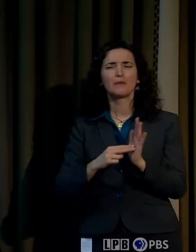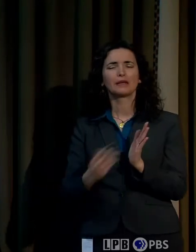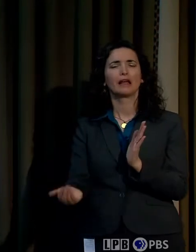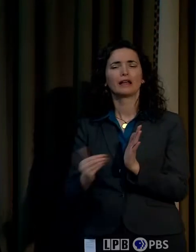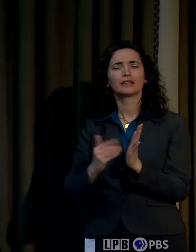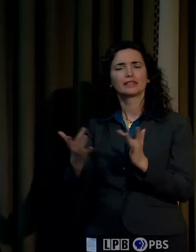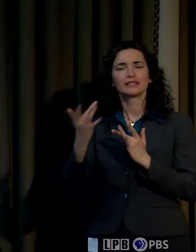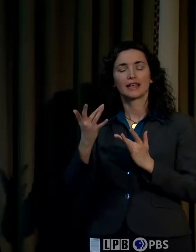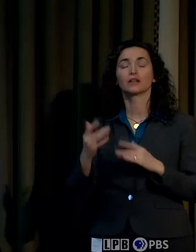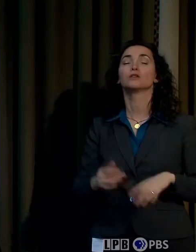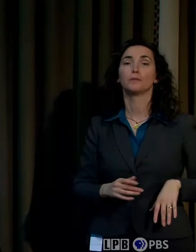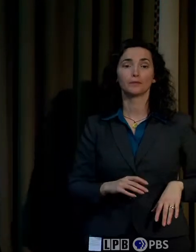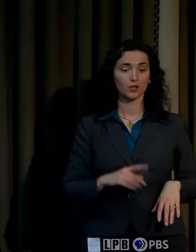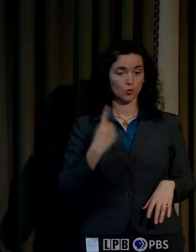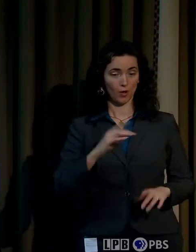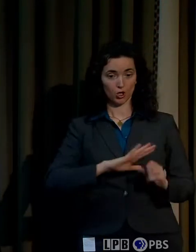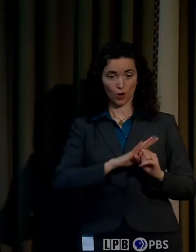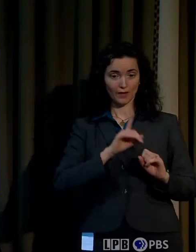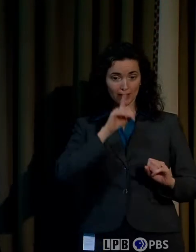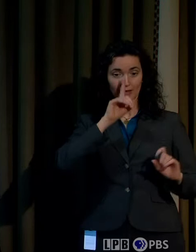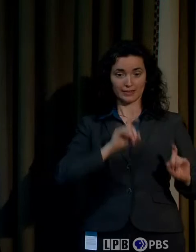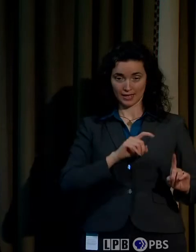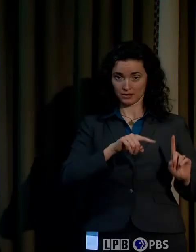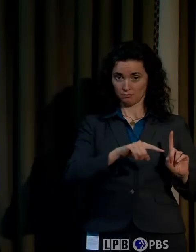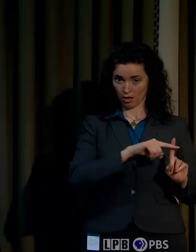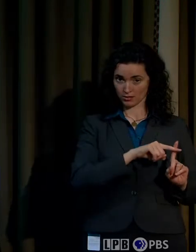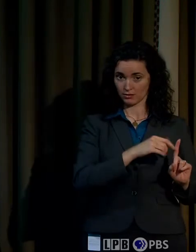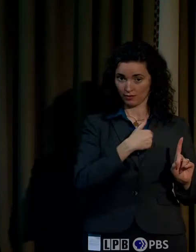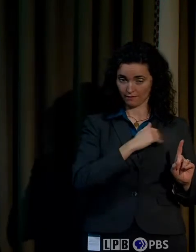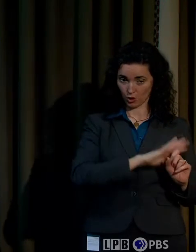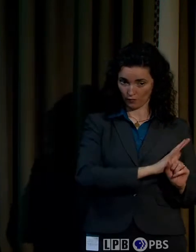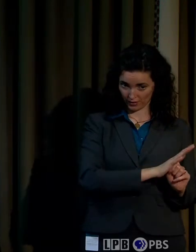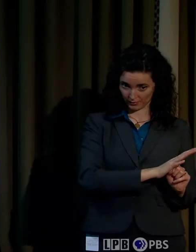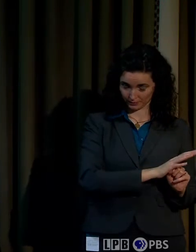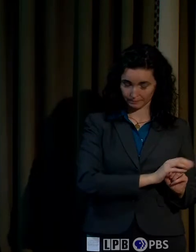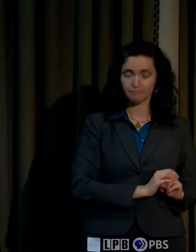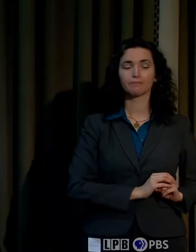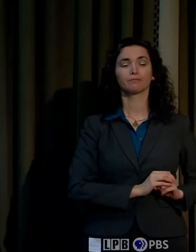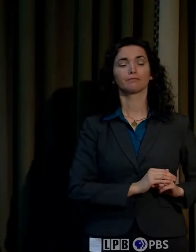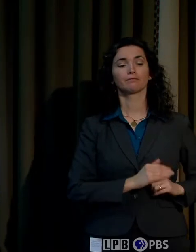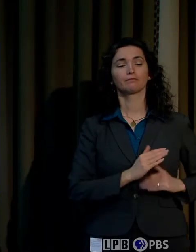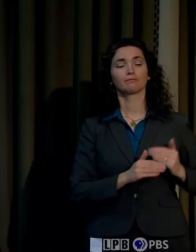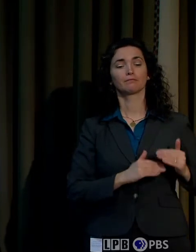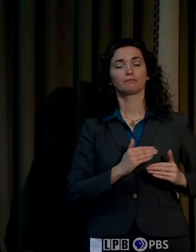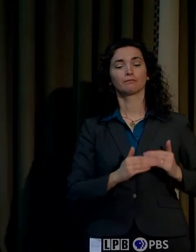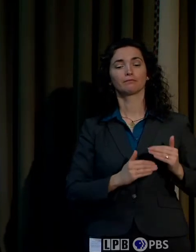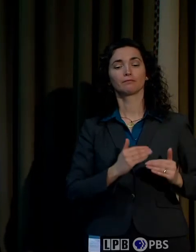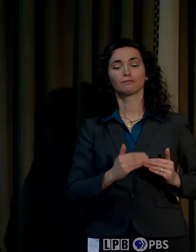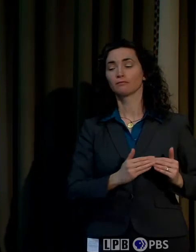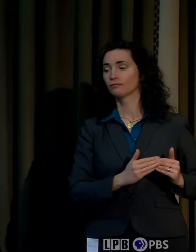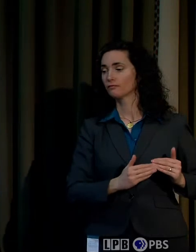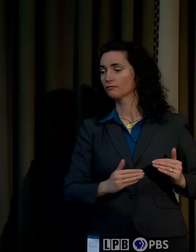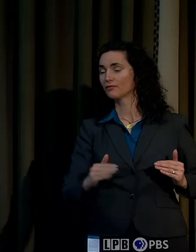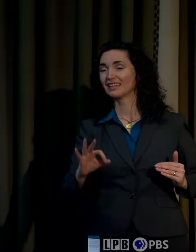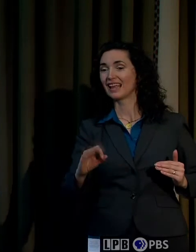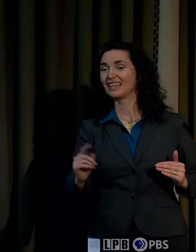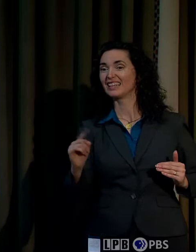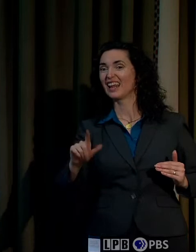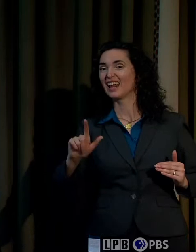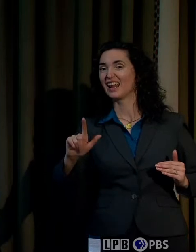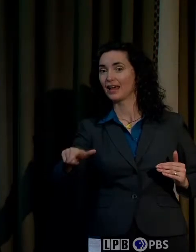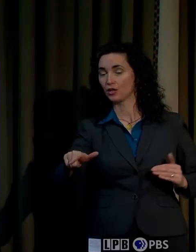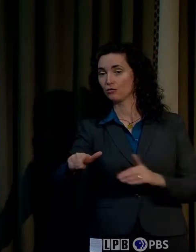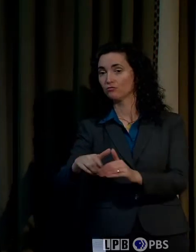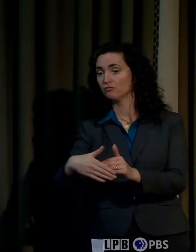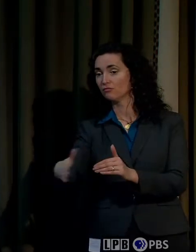a positive test for COVID and then another subsequent positive test at least 90 days after